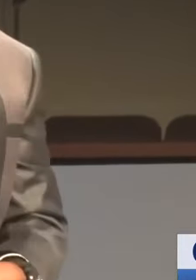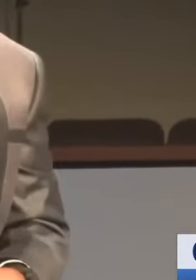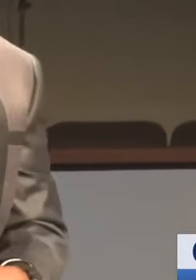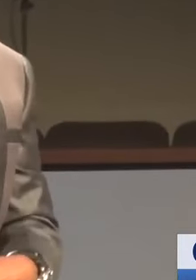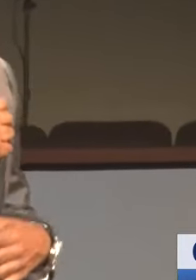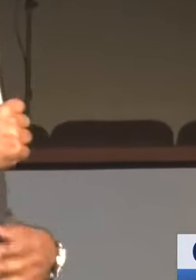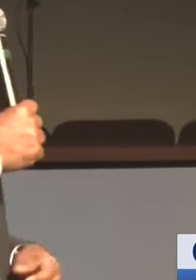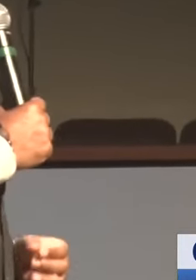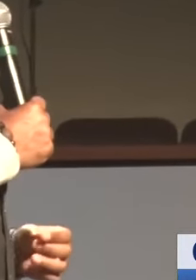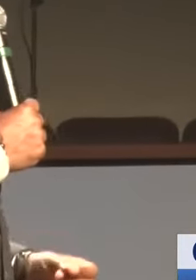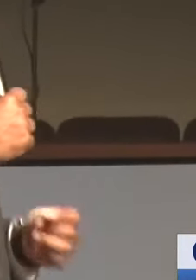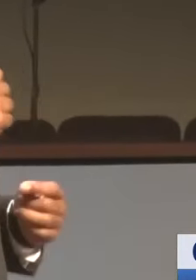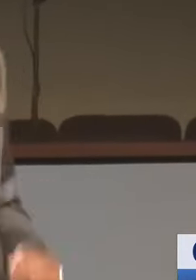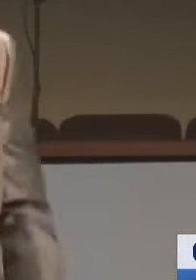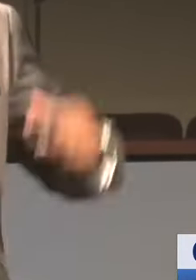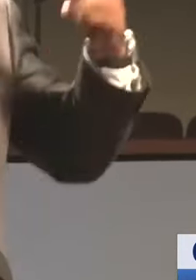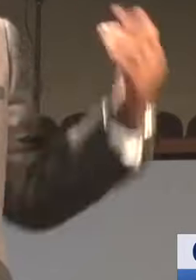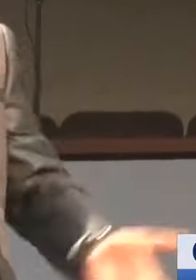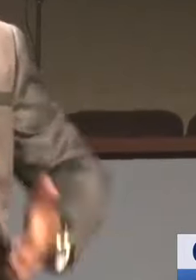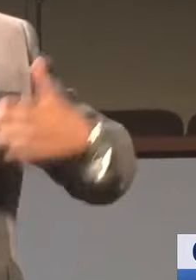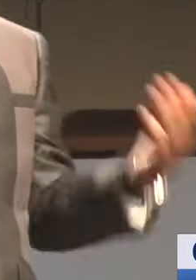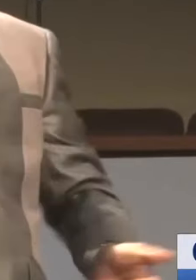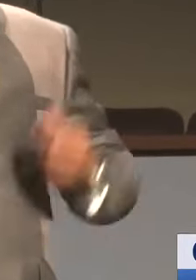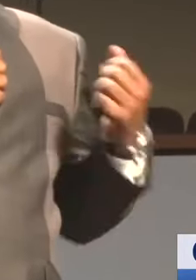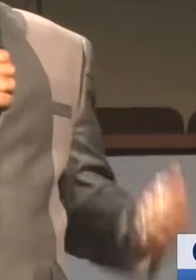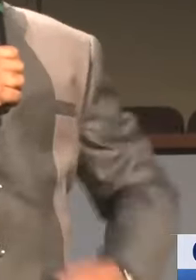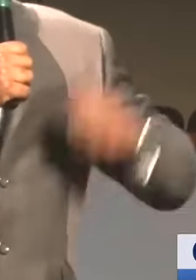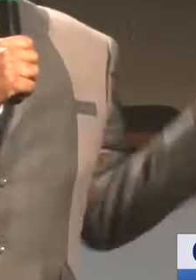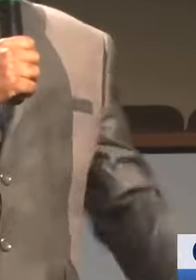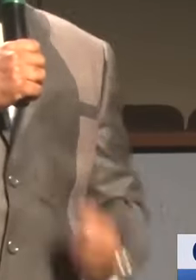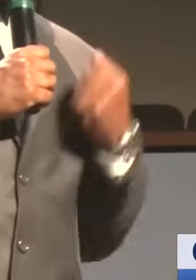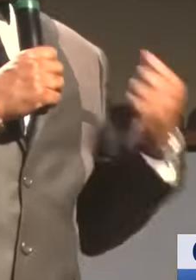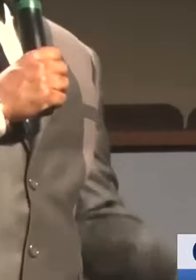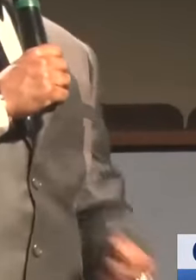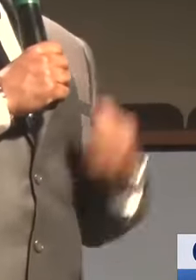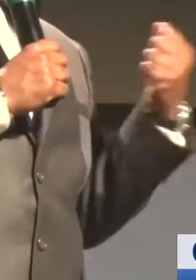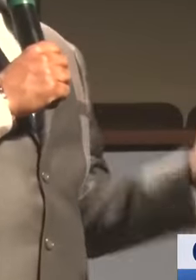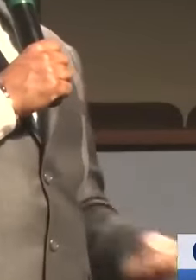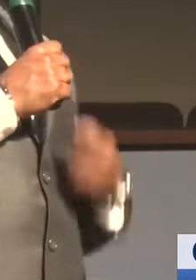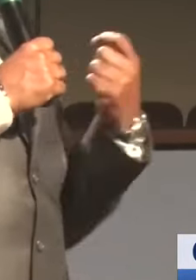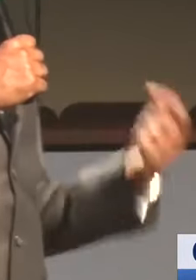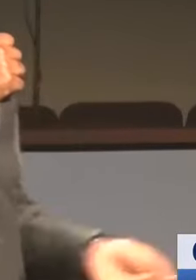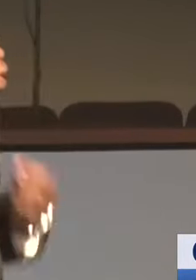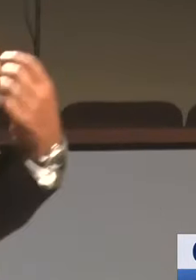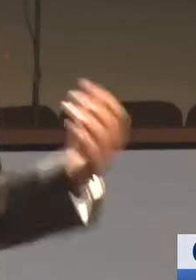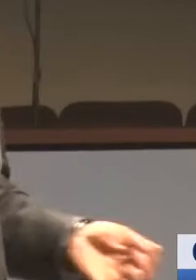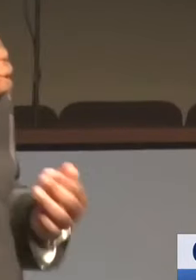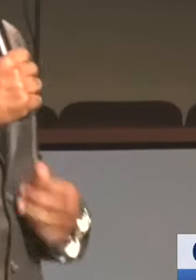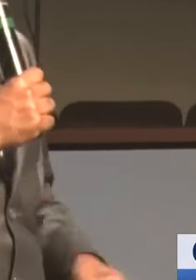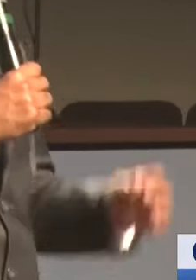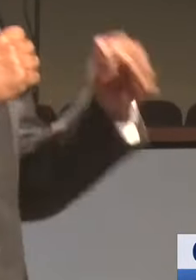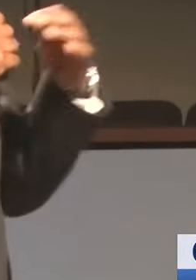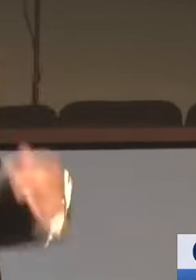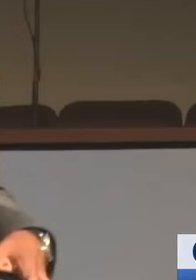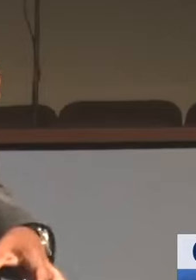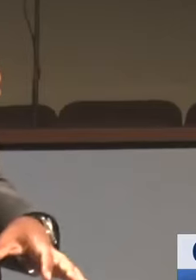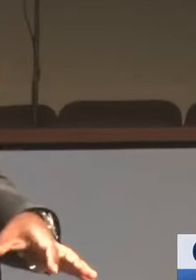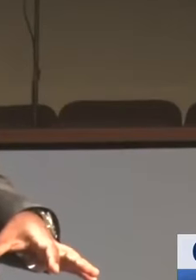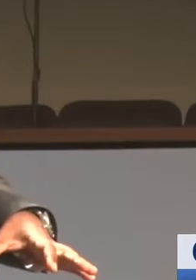Lord. That's why I praise you for this. For this I give you